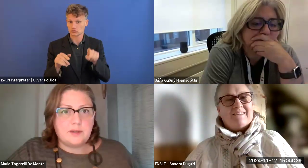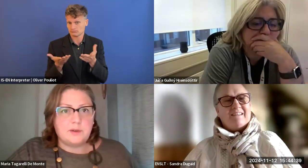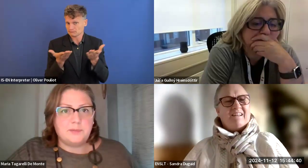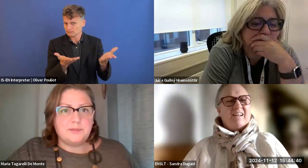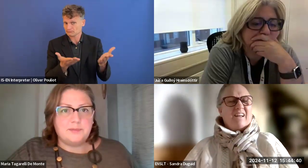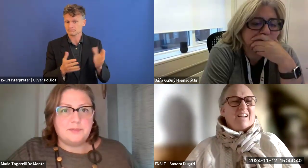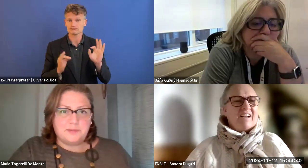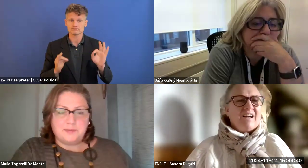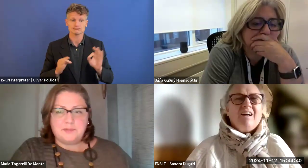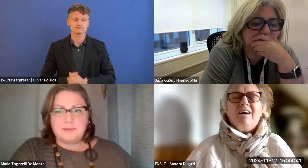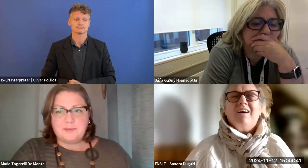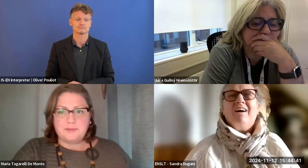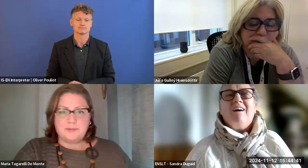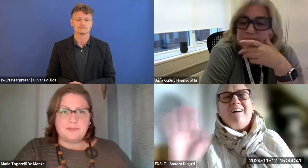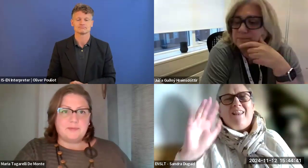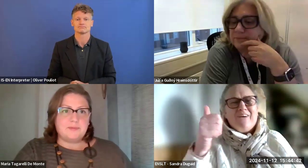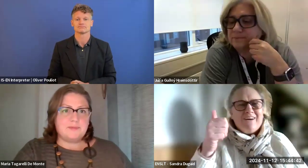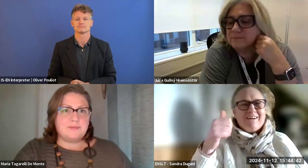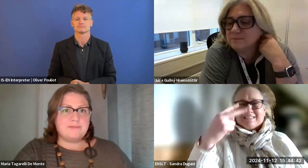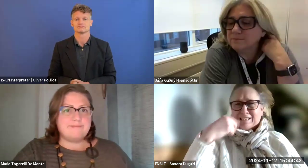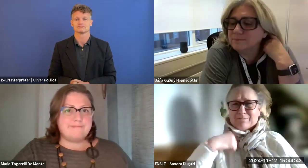say. There you go.